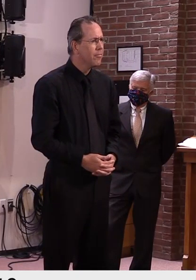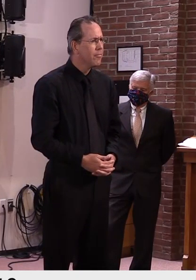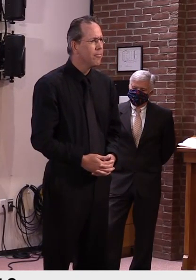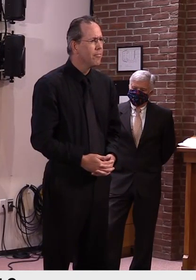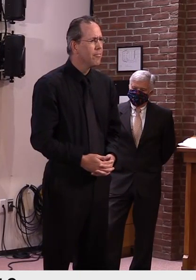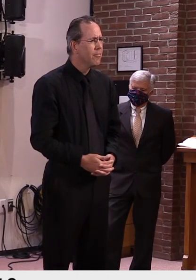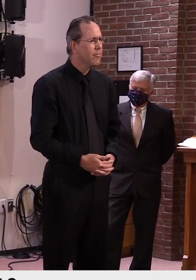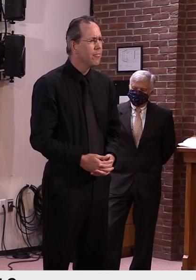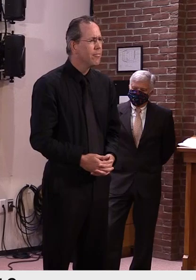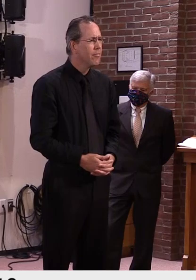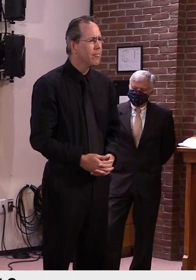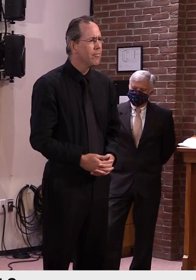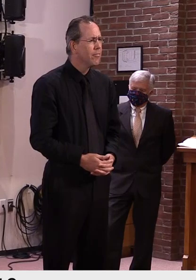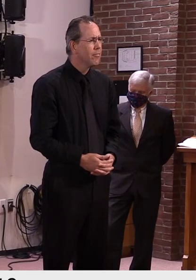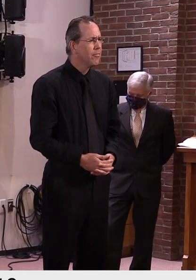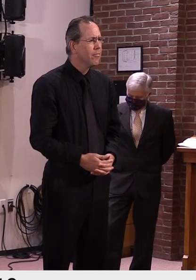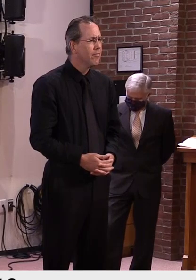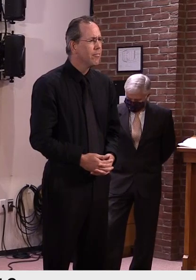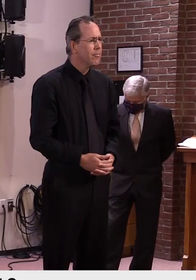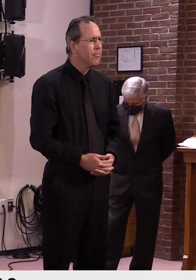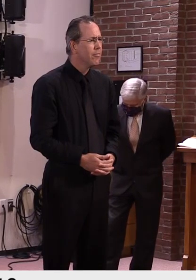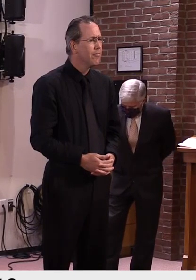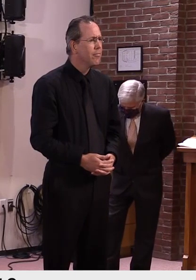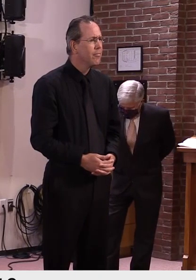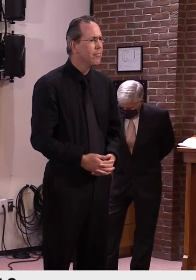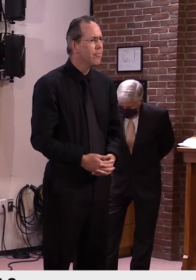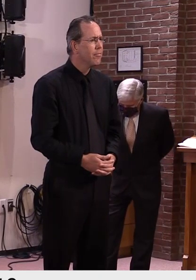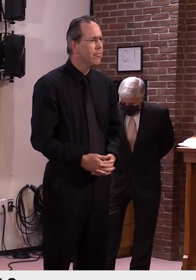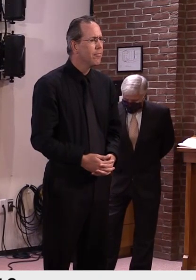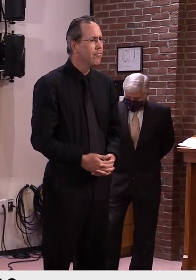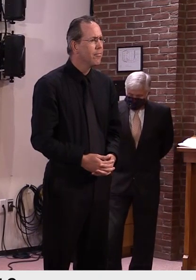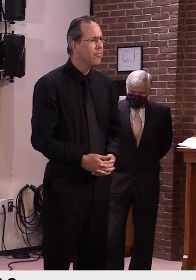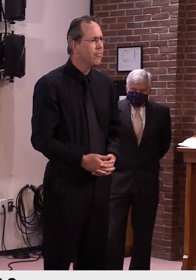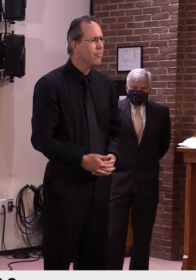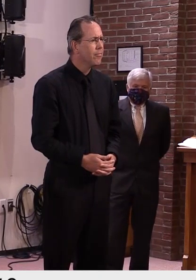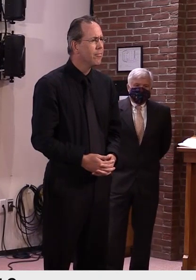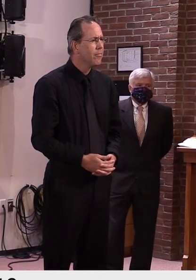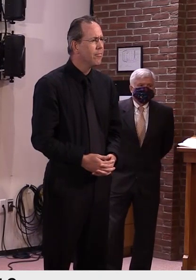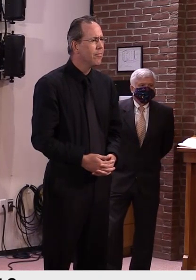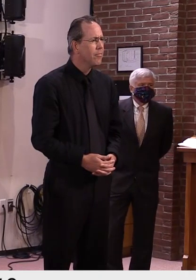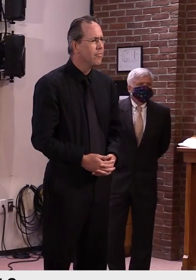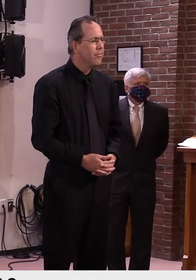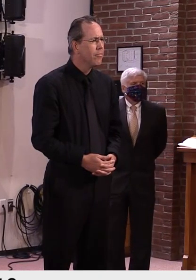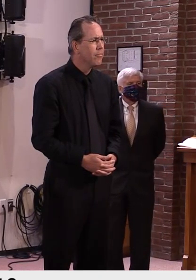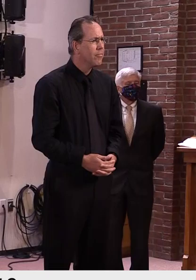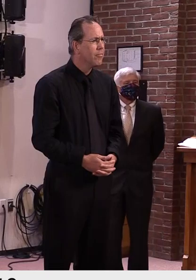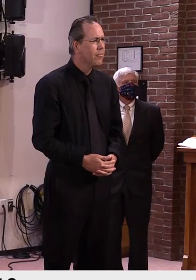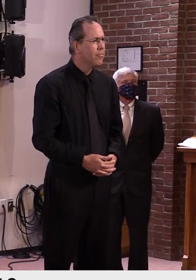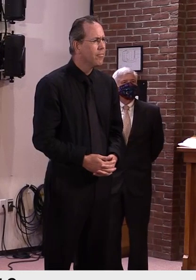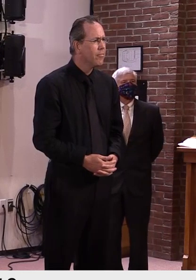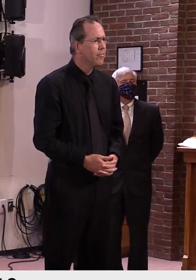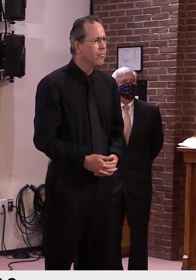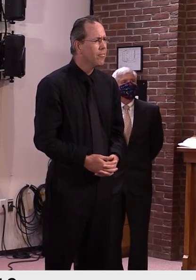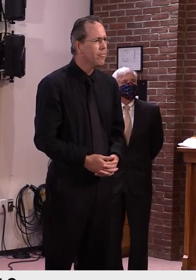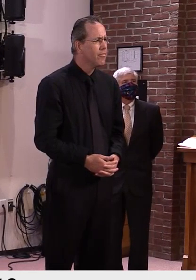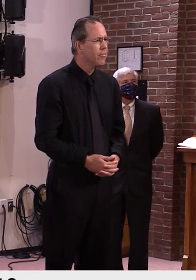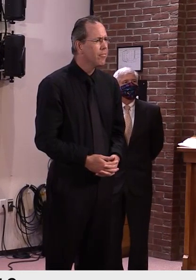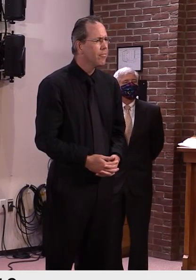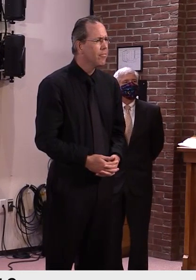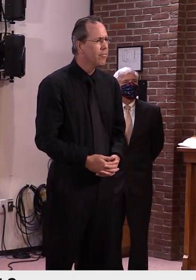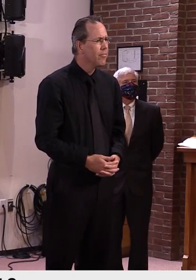that is very much alive in the reform space now is whether One Care Vermont has, what